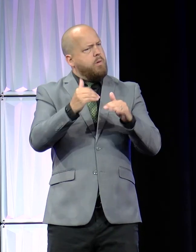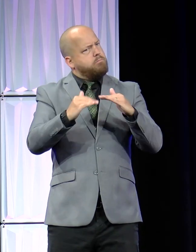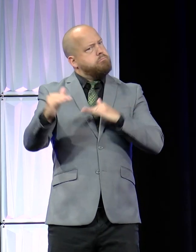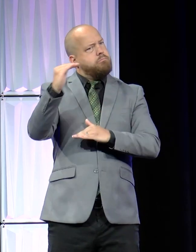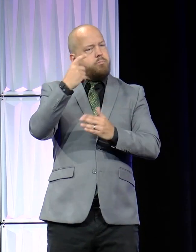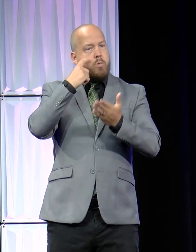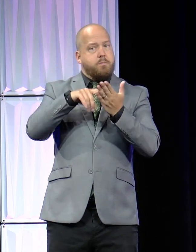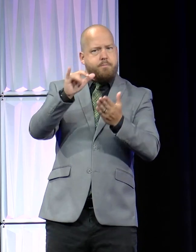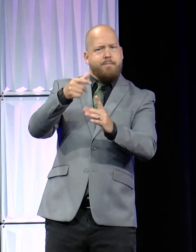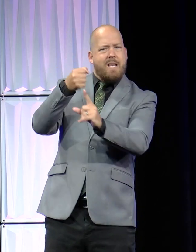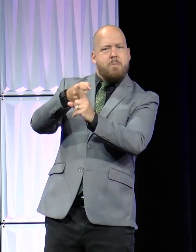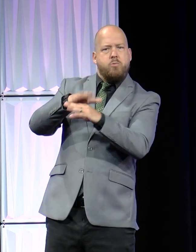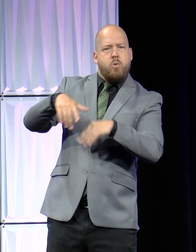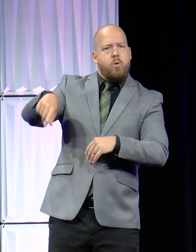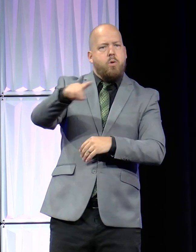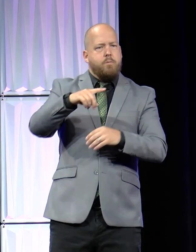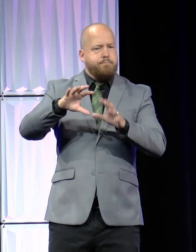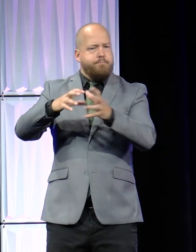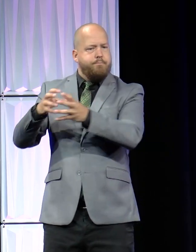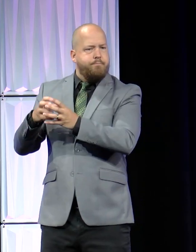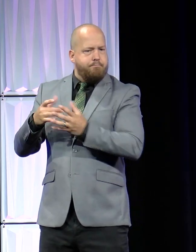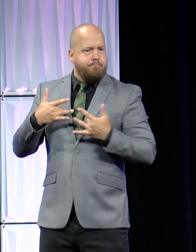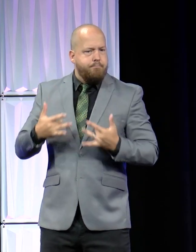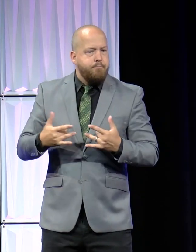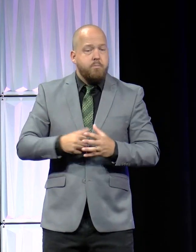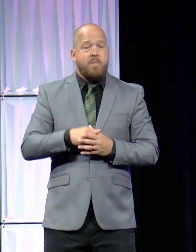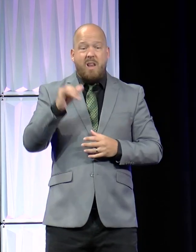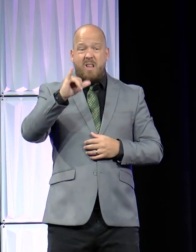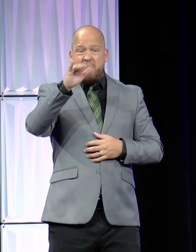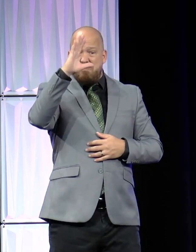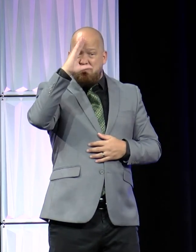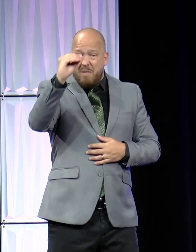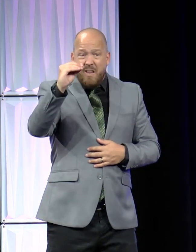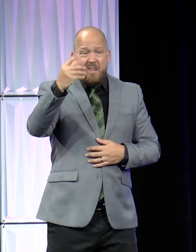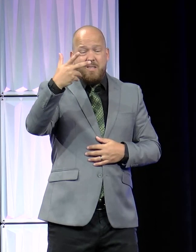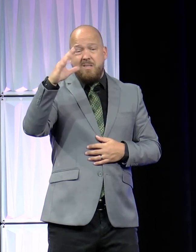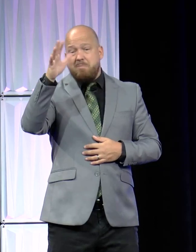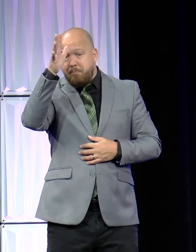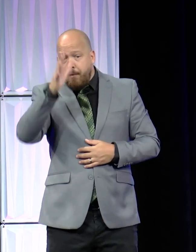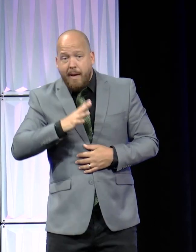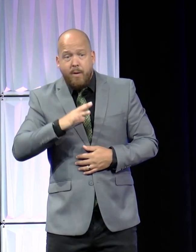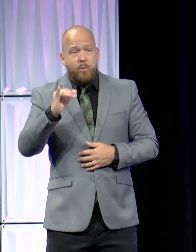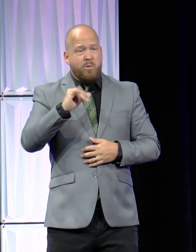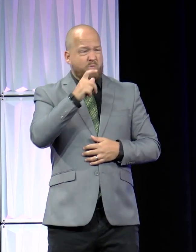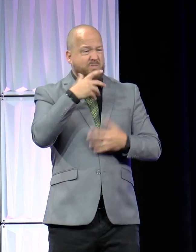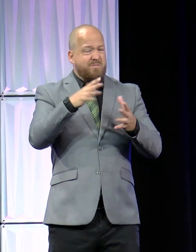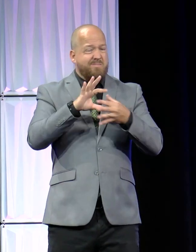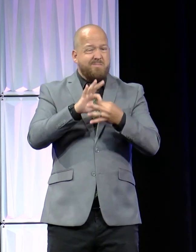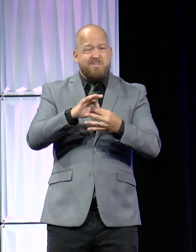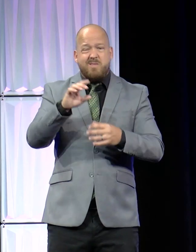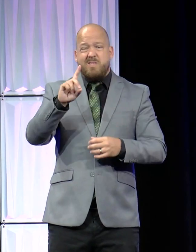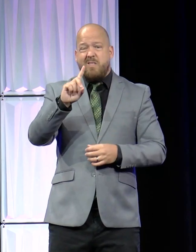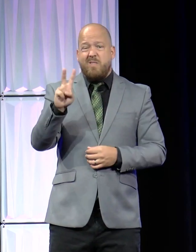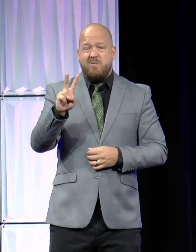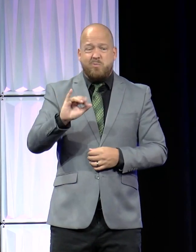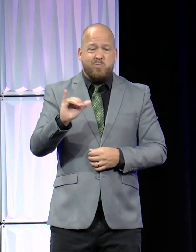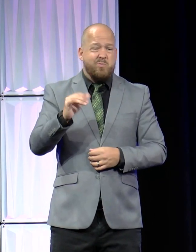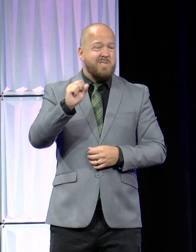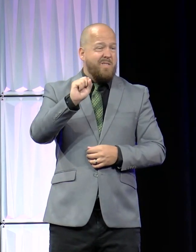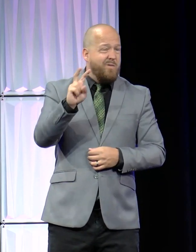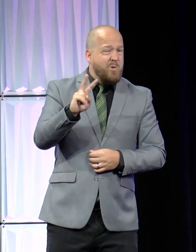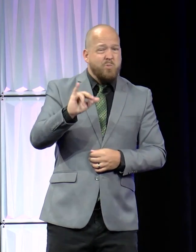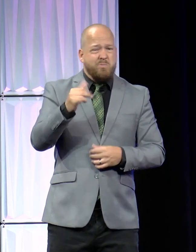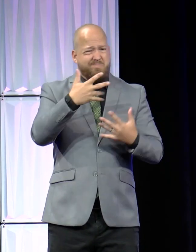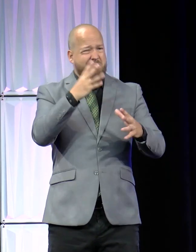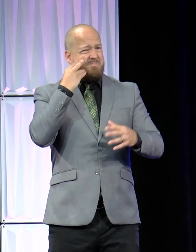and boys also experience gender-based violence, including sexual violence and other forms of abuse. And this is why the